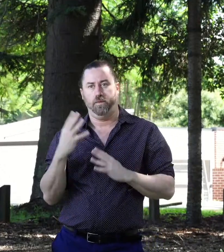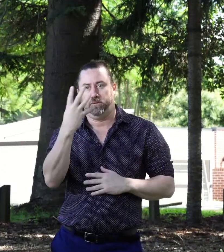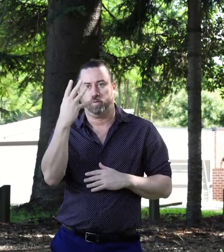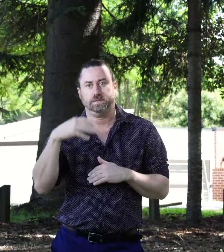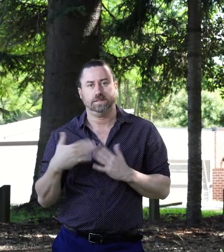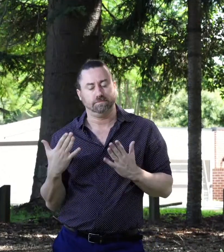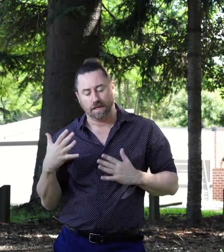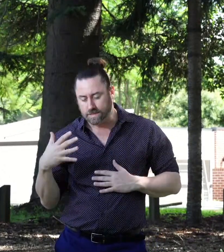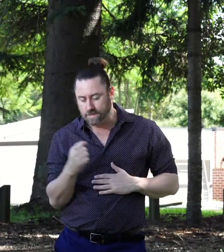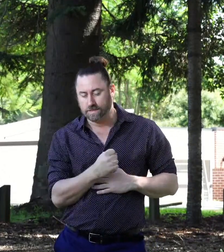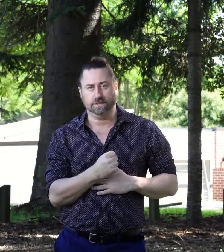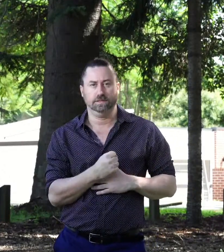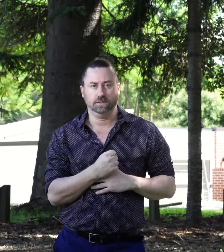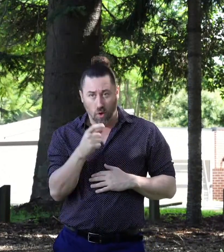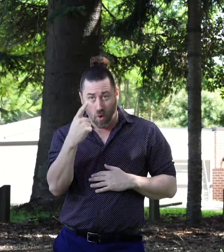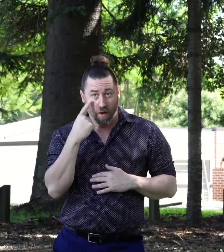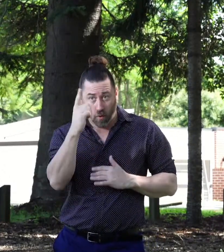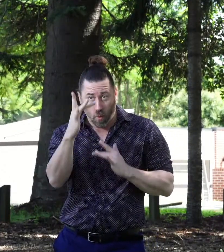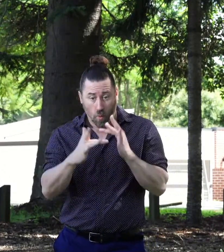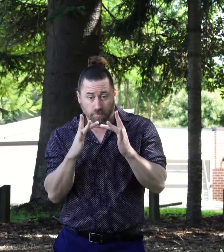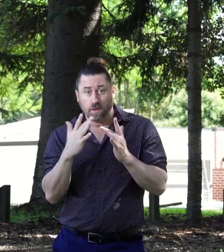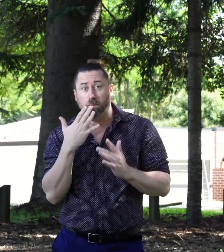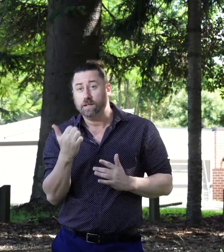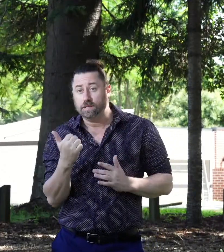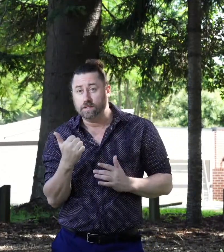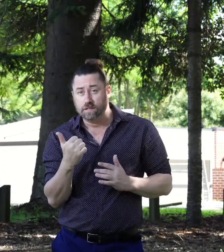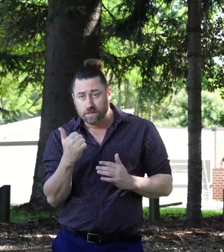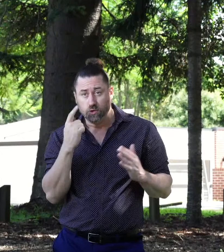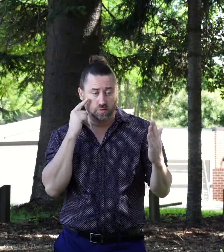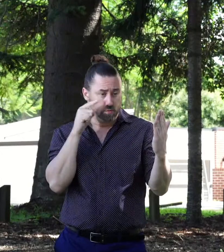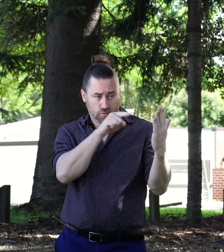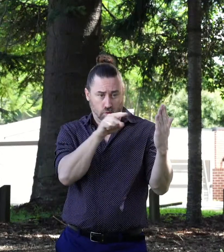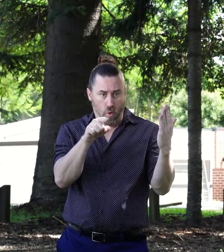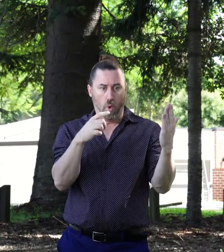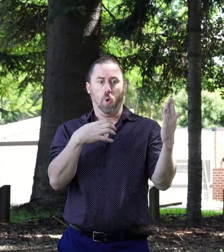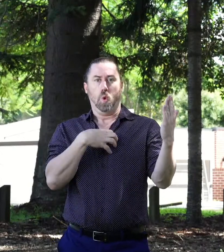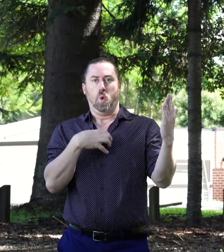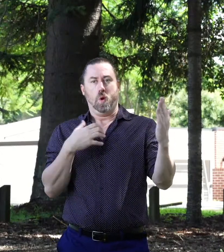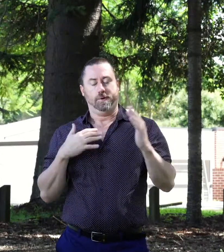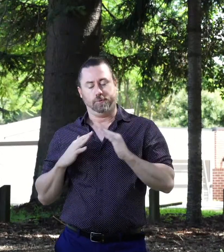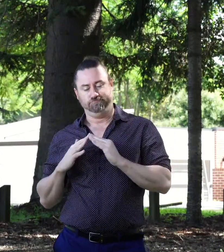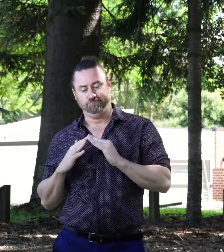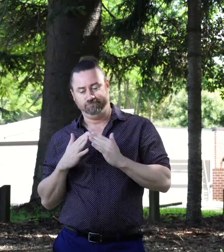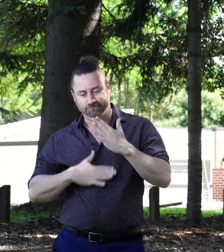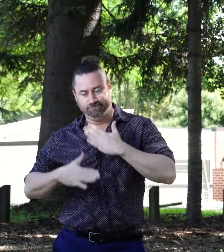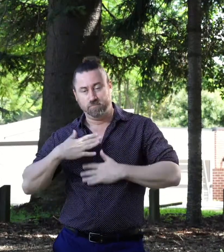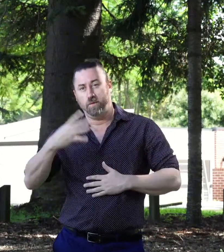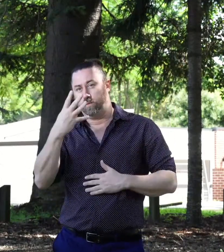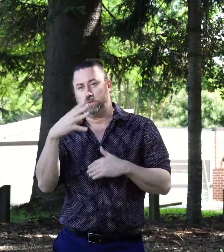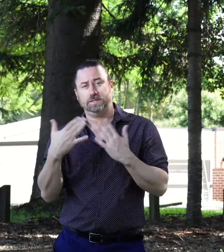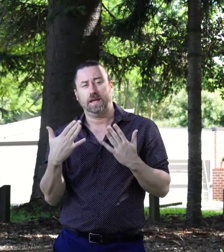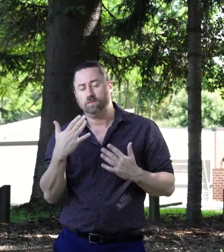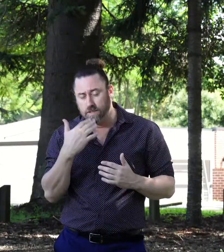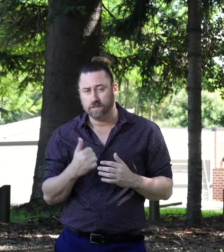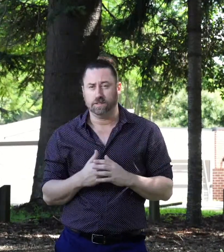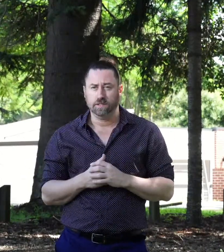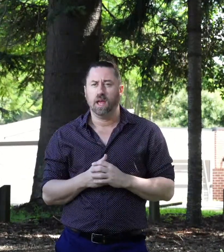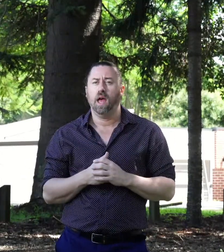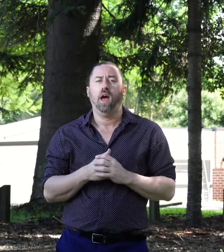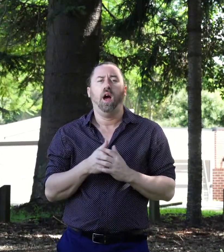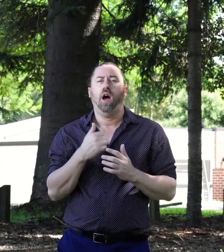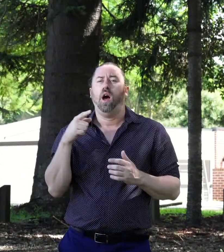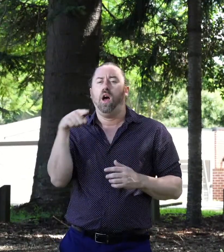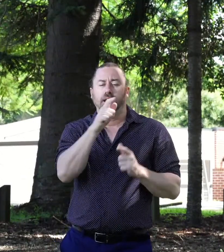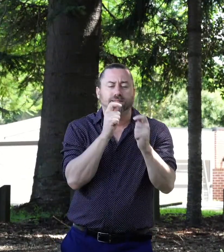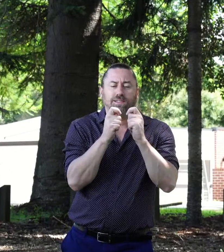the website, make sure you are aware of what the directions are. Of course, we have increased staffing at our